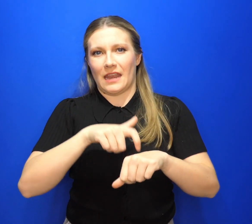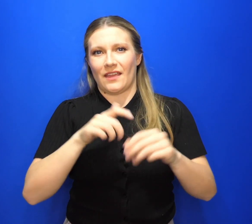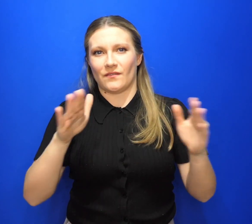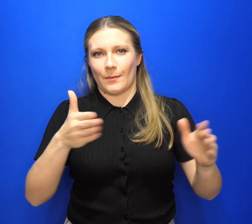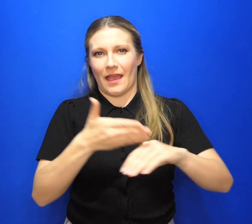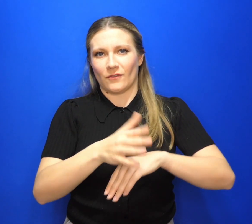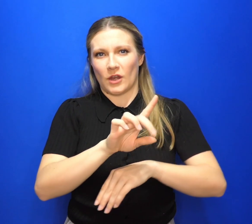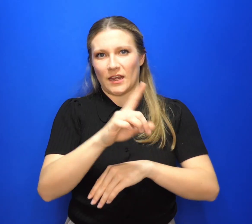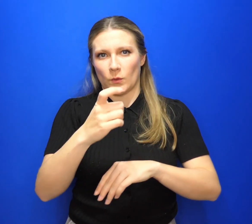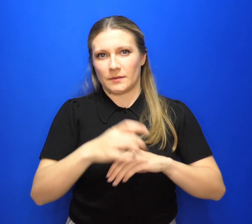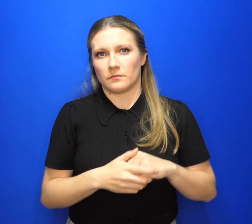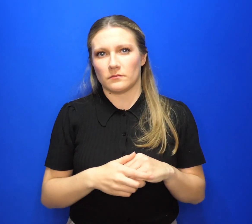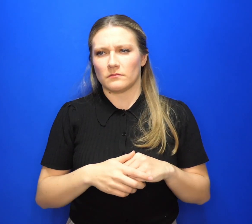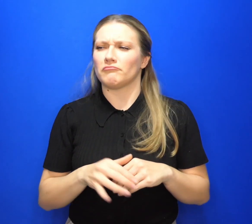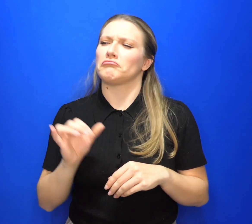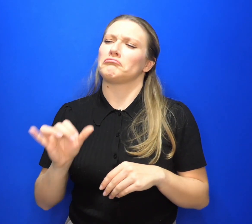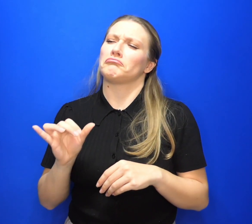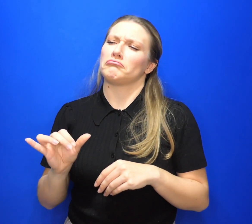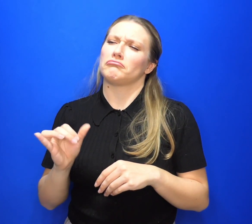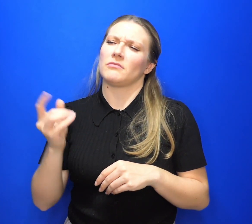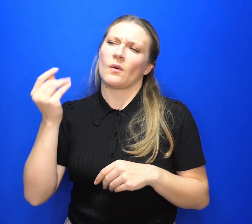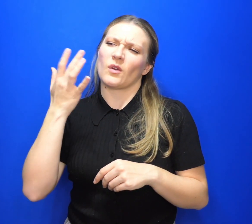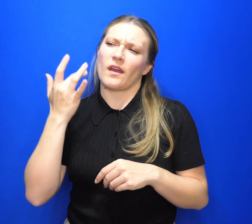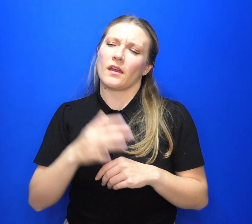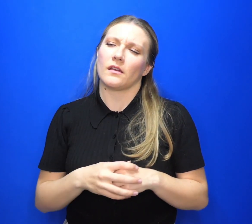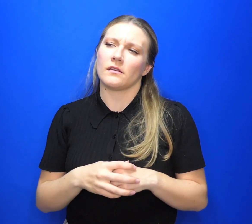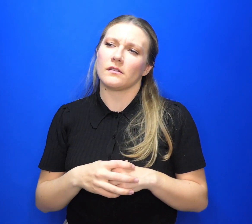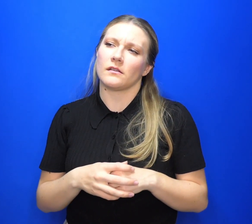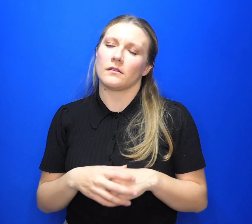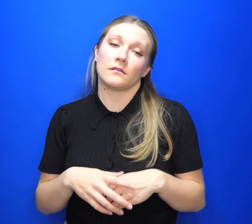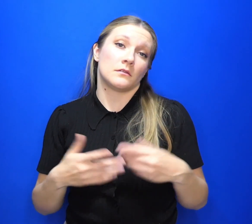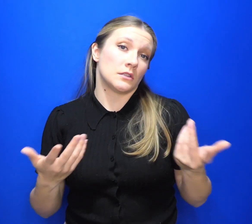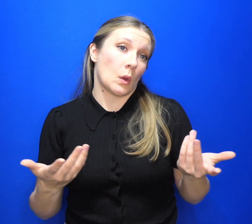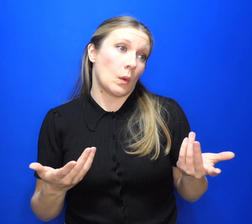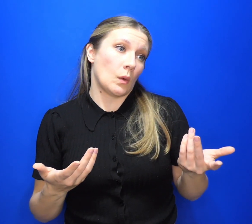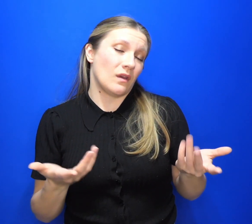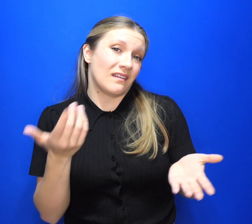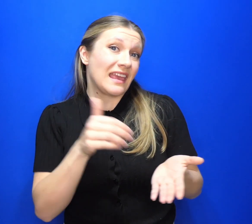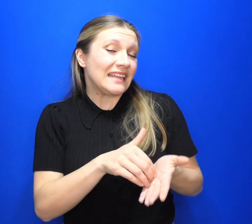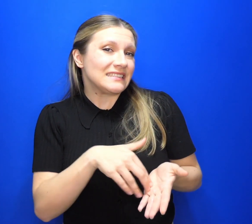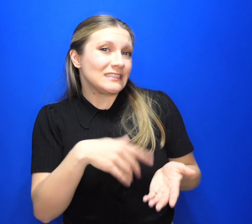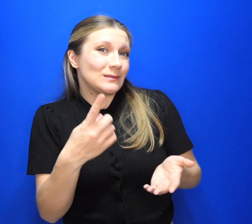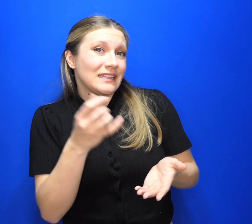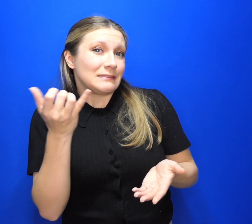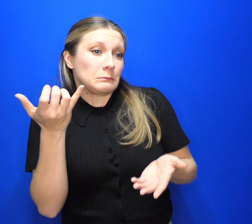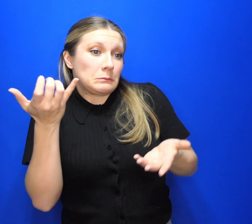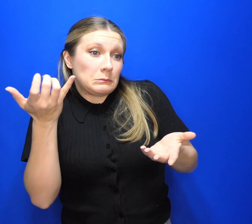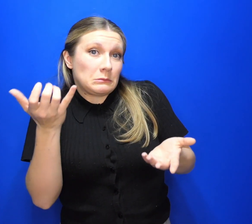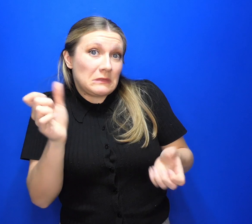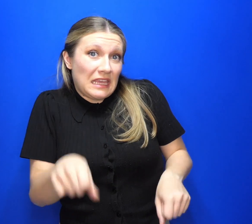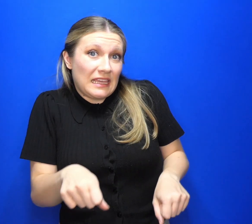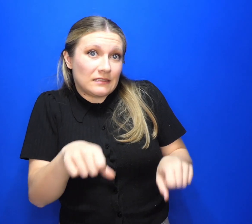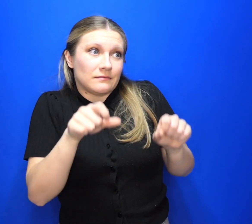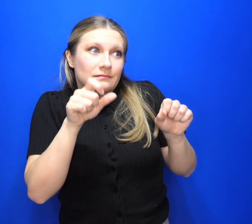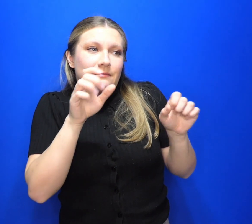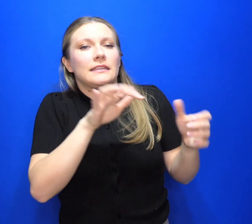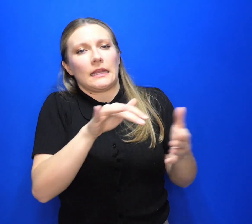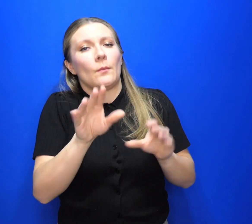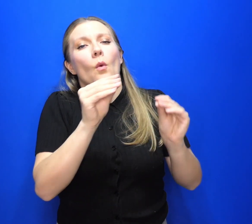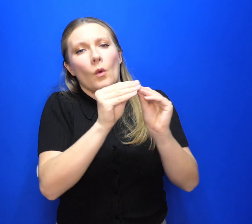time period post-diagnosis. I wonder why that is. So again, I mean, something like that, certainly you need to study it in